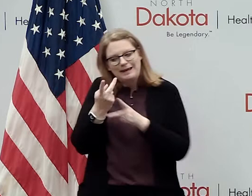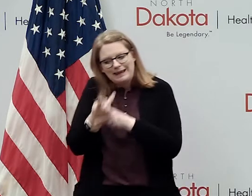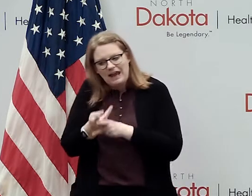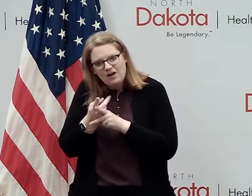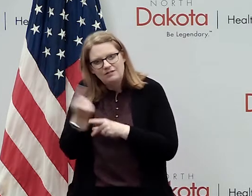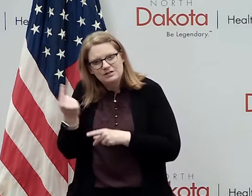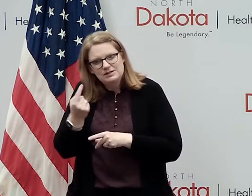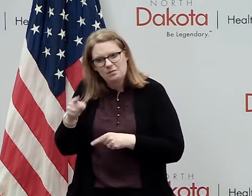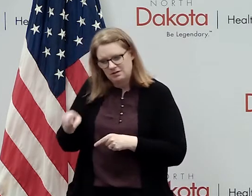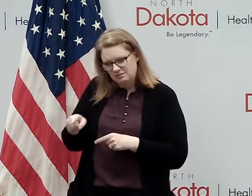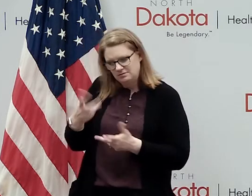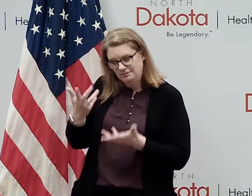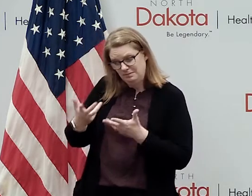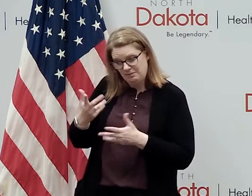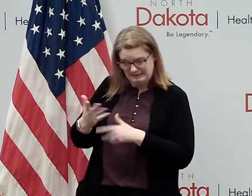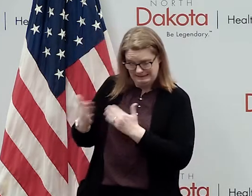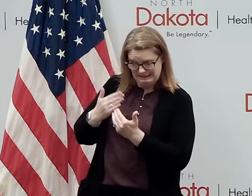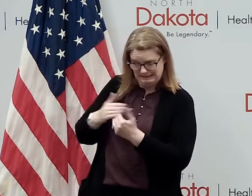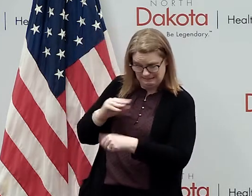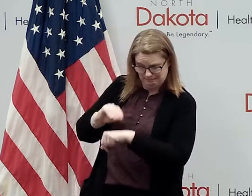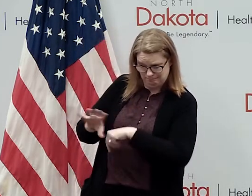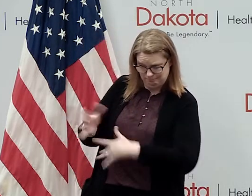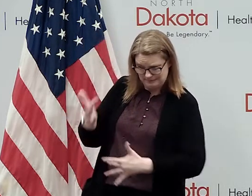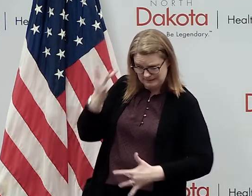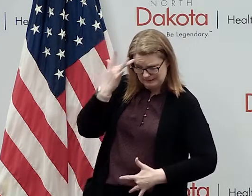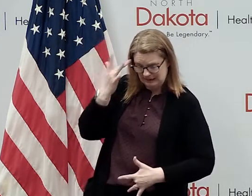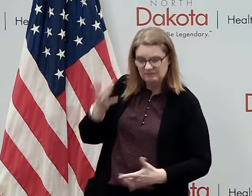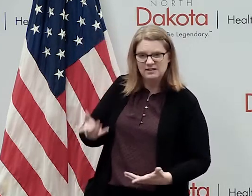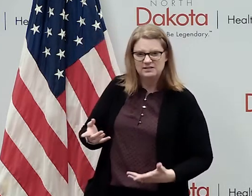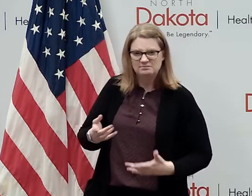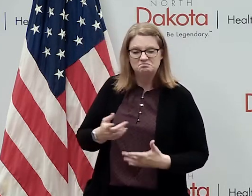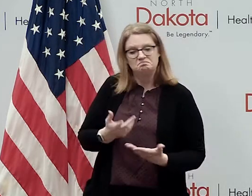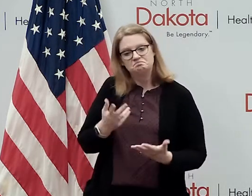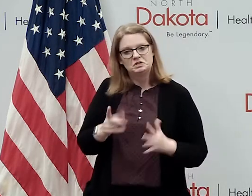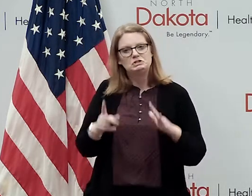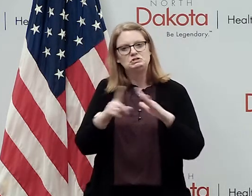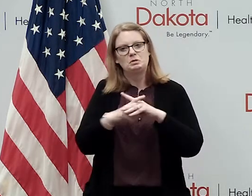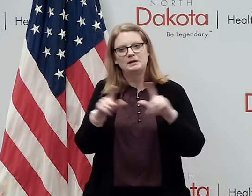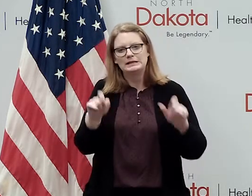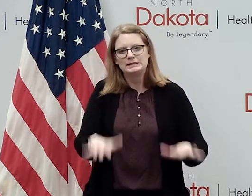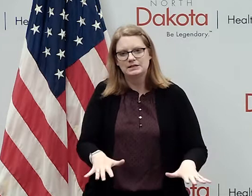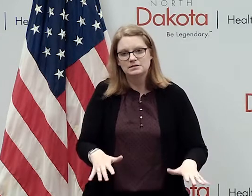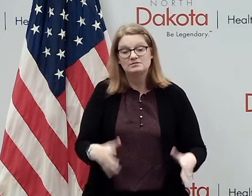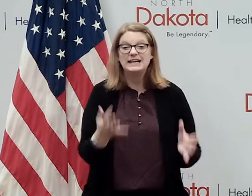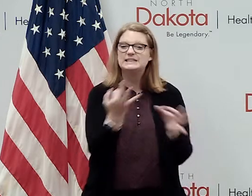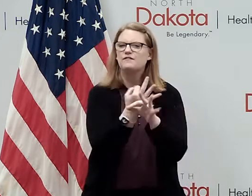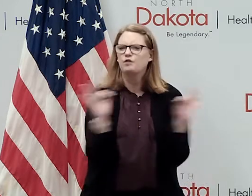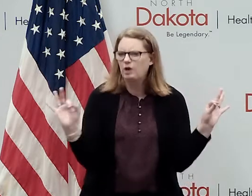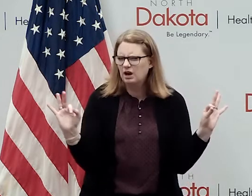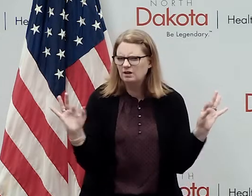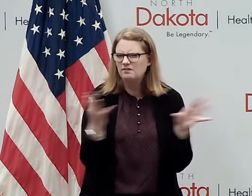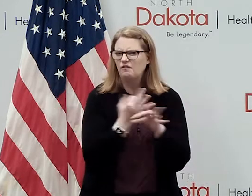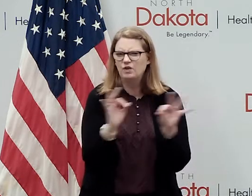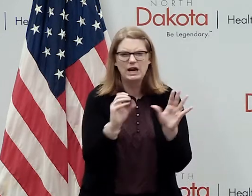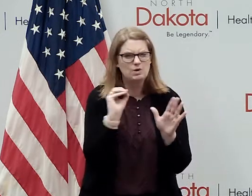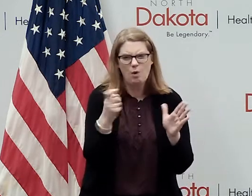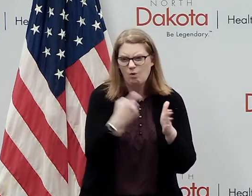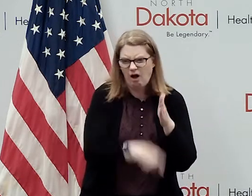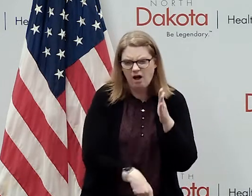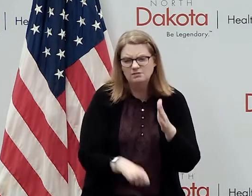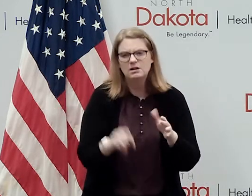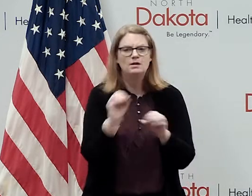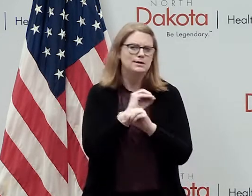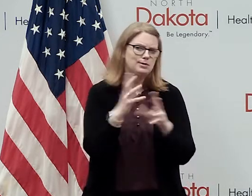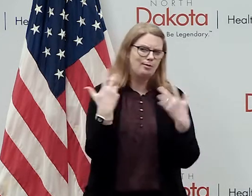got vulnerabilities, excellent idea to go and get tested. And again, it's free and no health